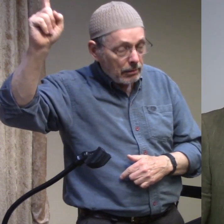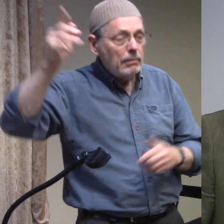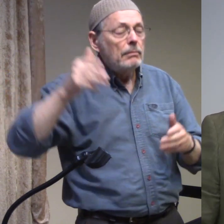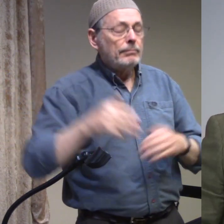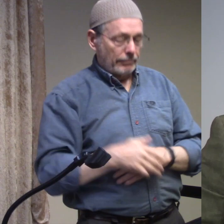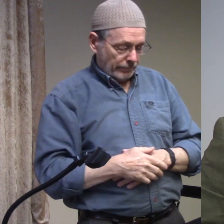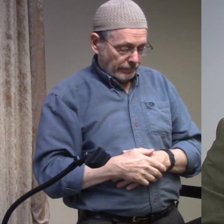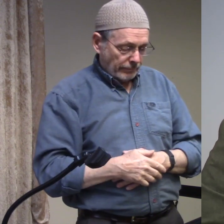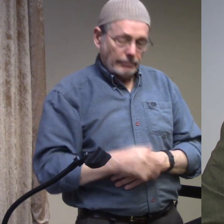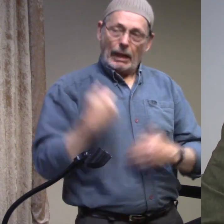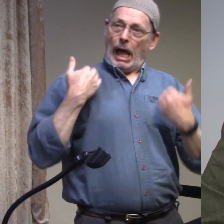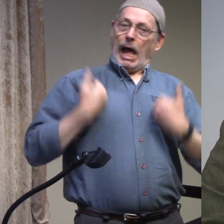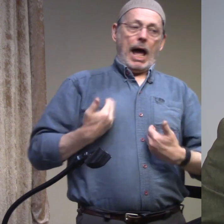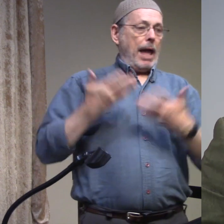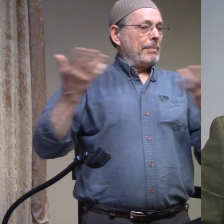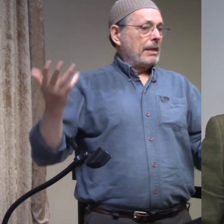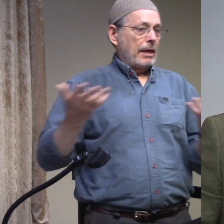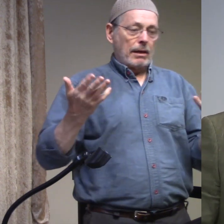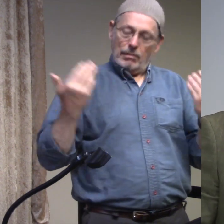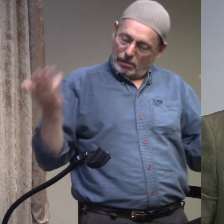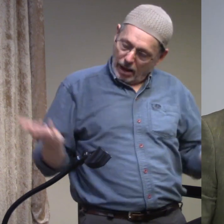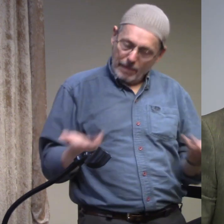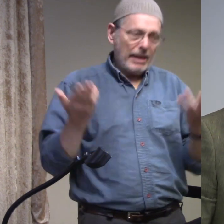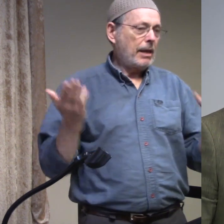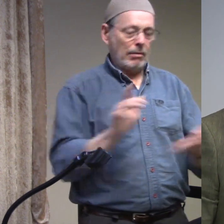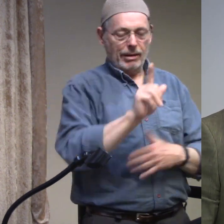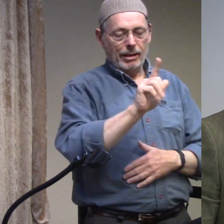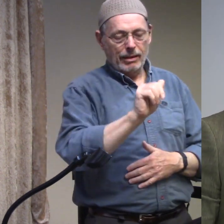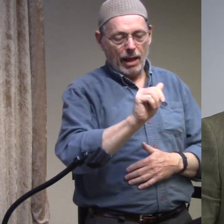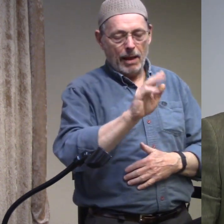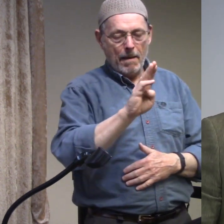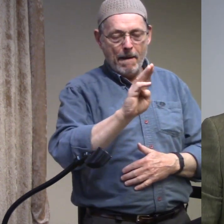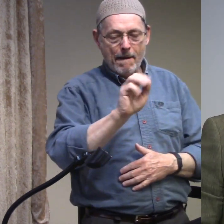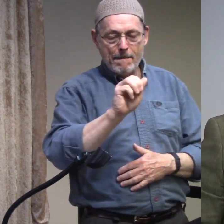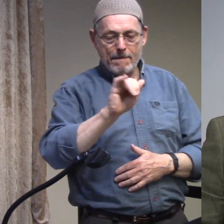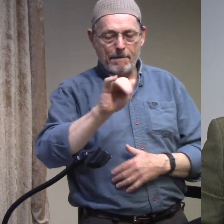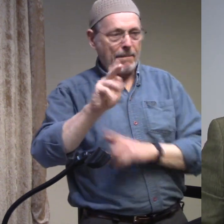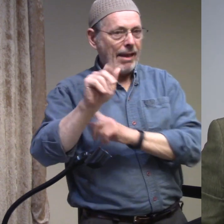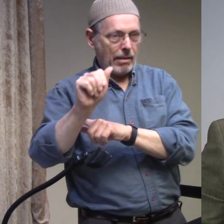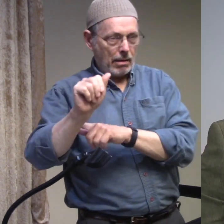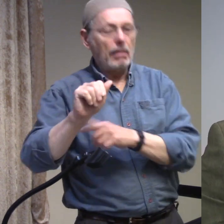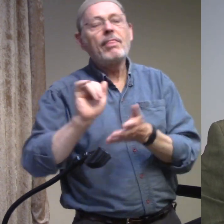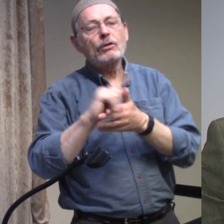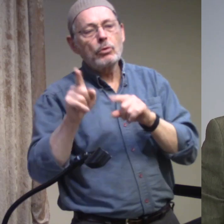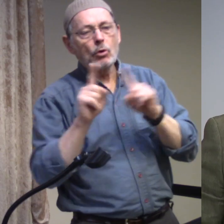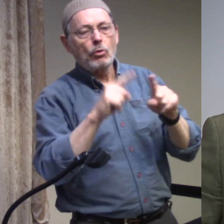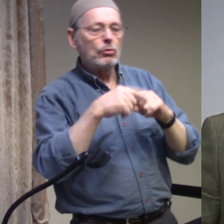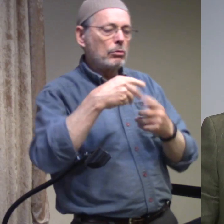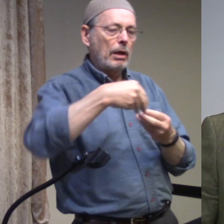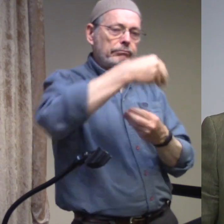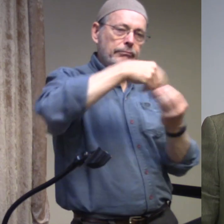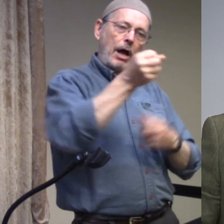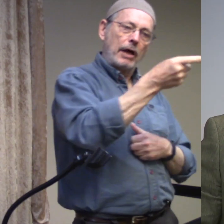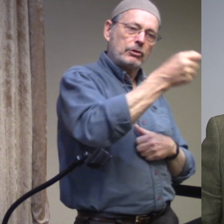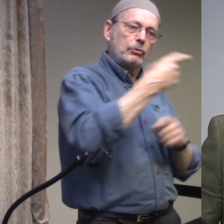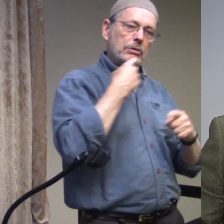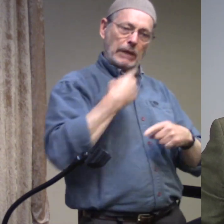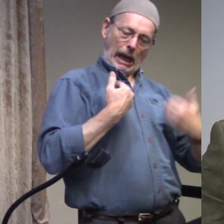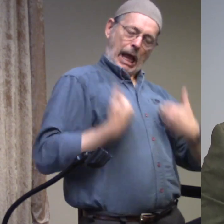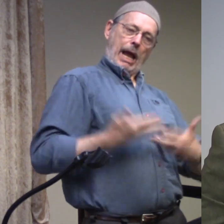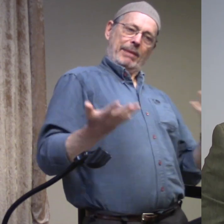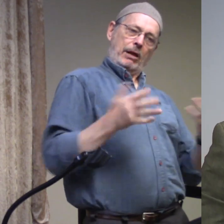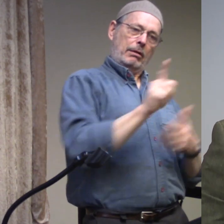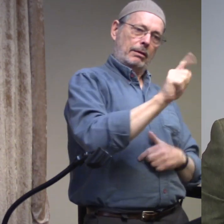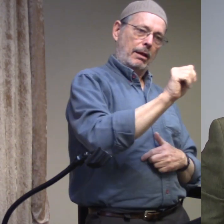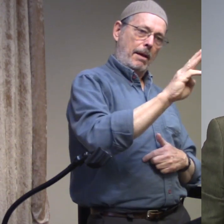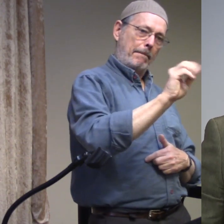Labbayka, labbayka Rabbana wa sa'dik. That's what they say in heaven to Allah. At your